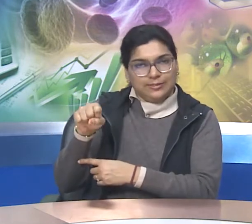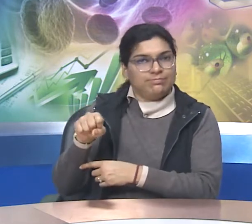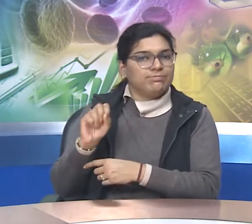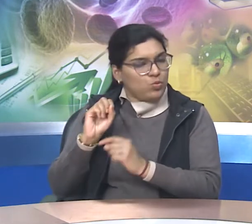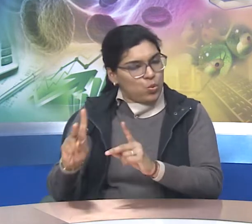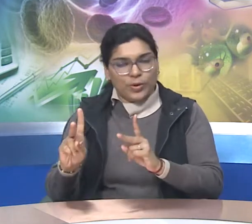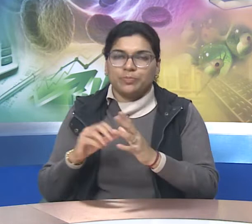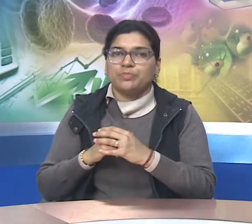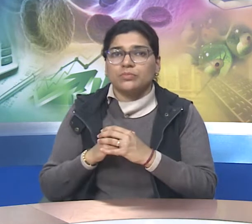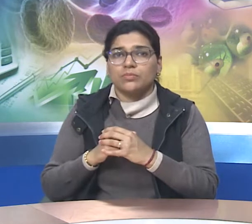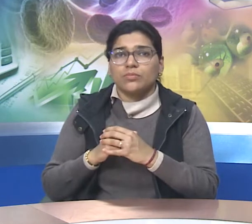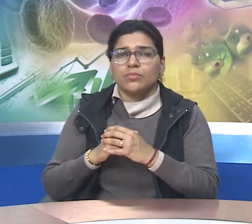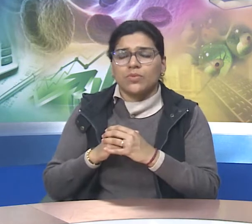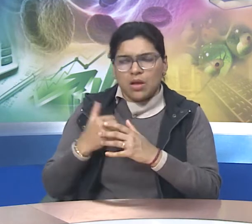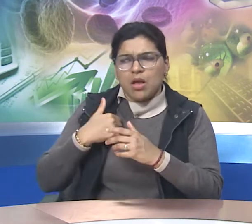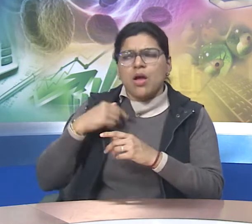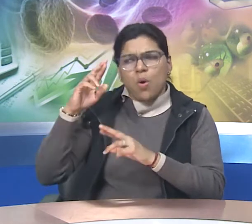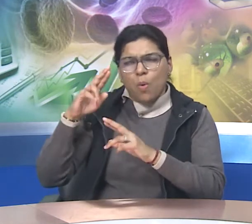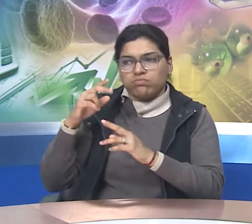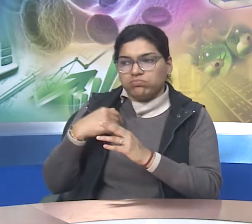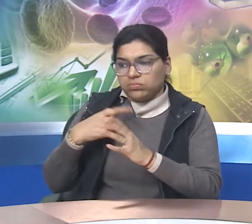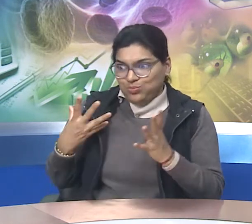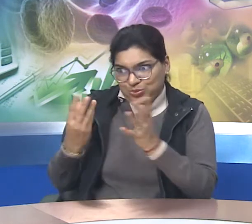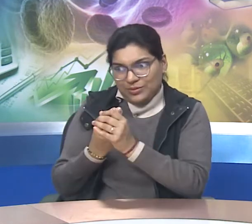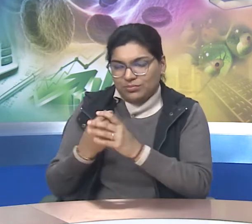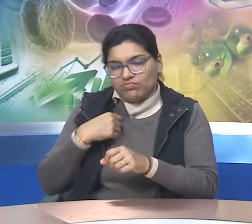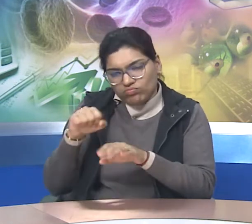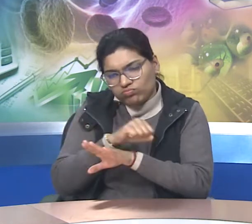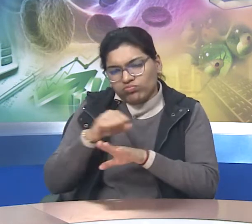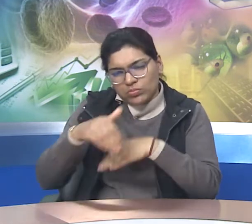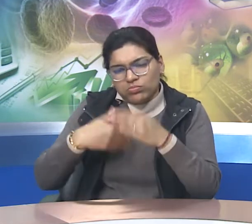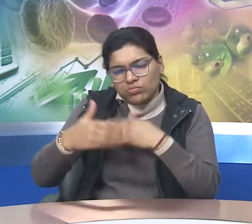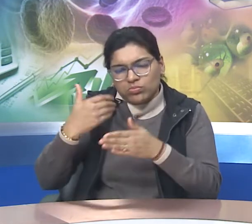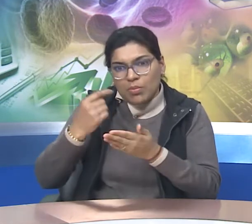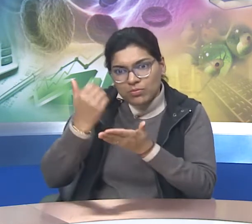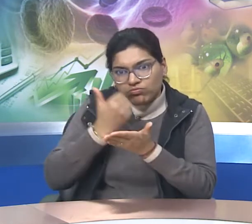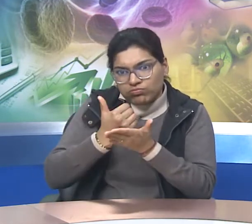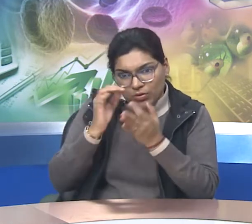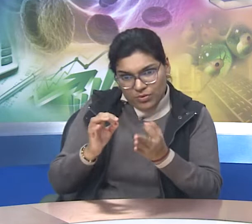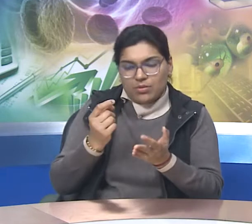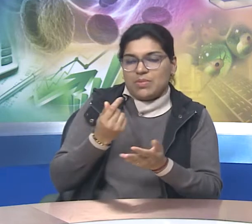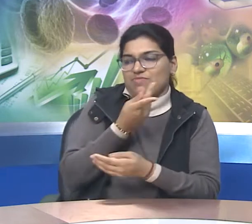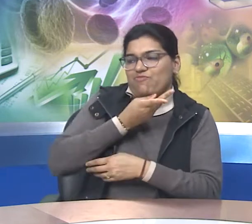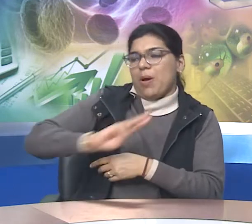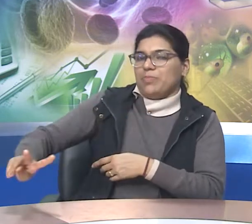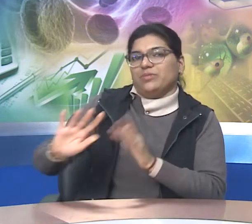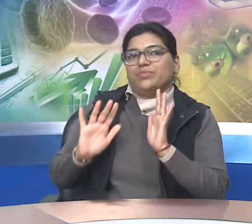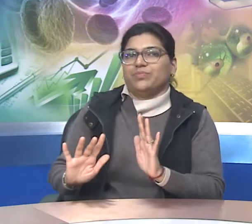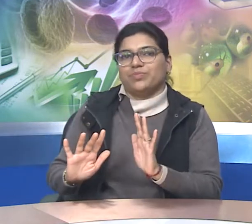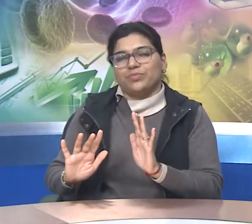Yes, of course, I replied, drawn back to reality once again. And how much will